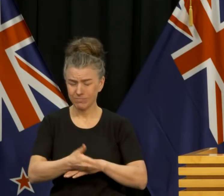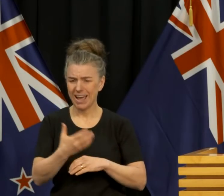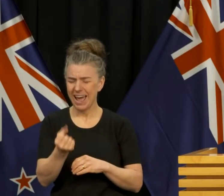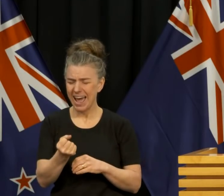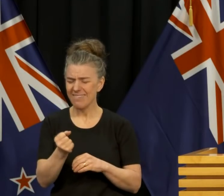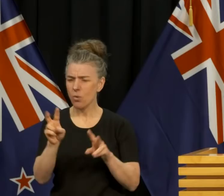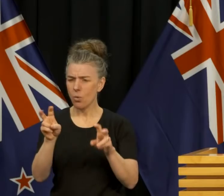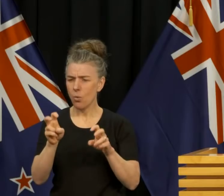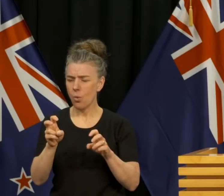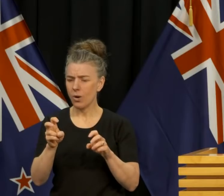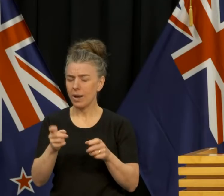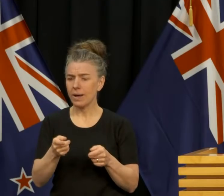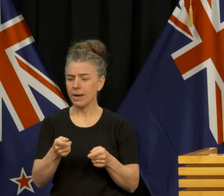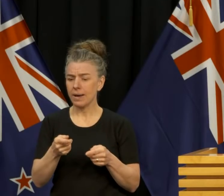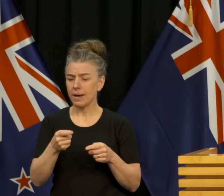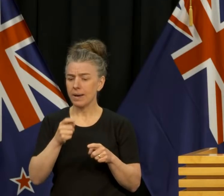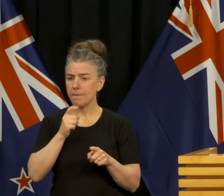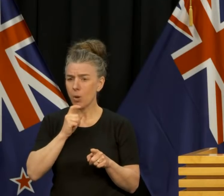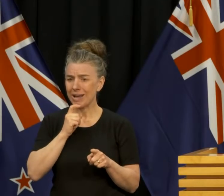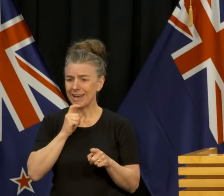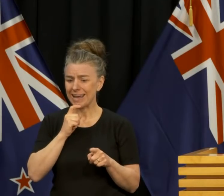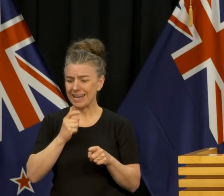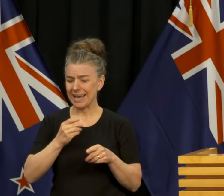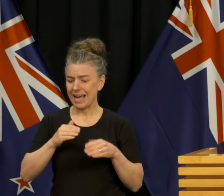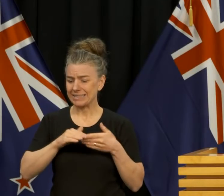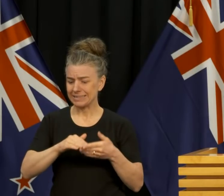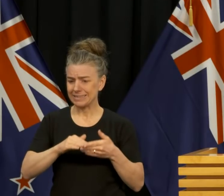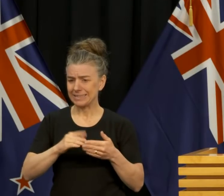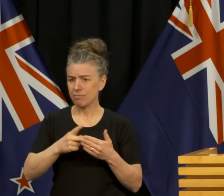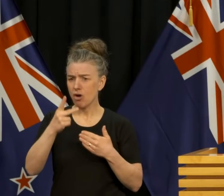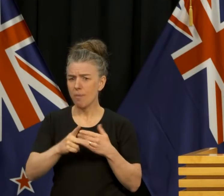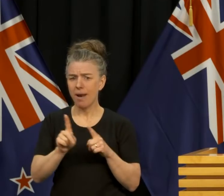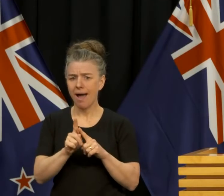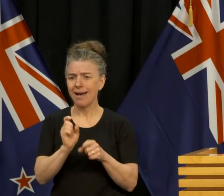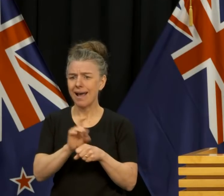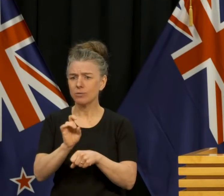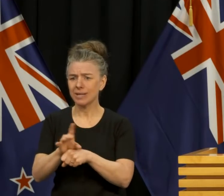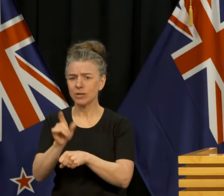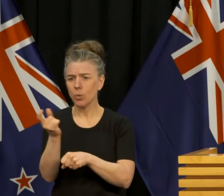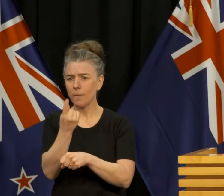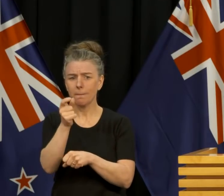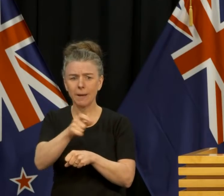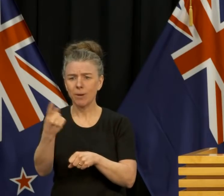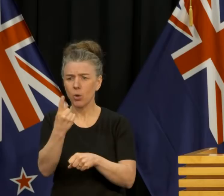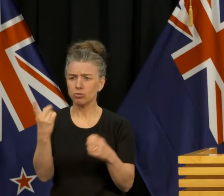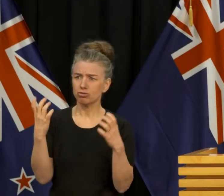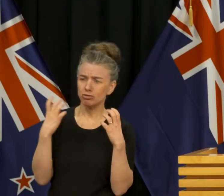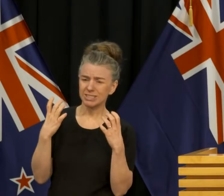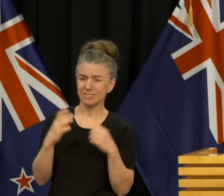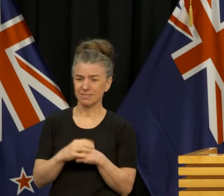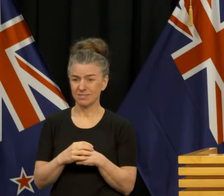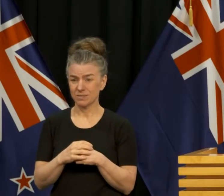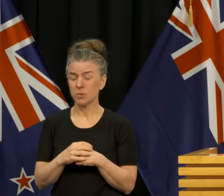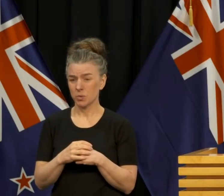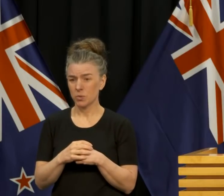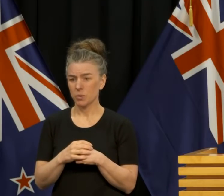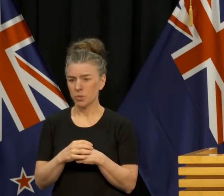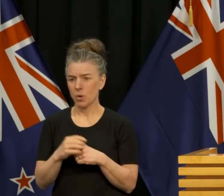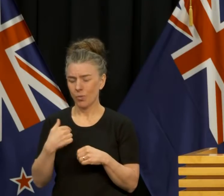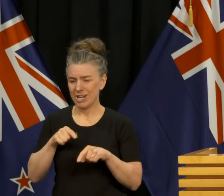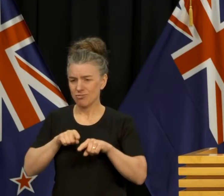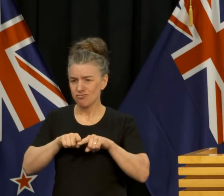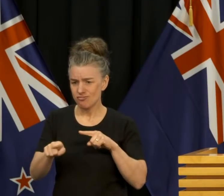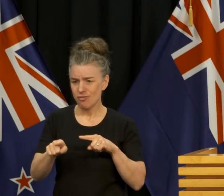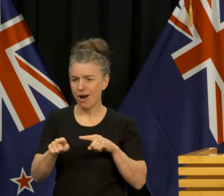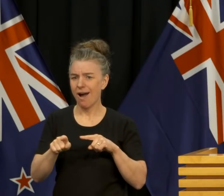EAP, Employee Assistance Program, who are working hard to supply additional support to those people that that need it. This is a very multifaceted approach,